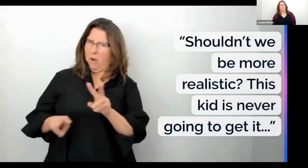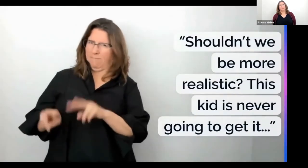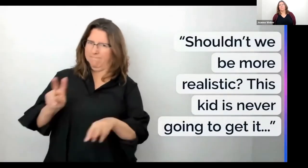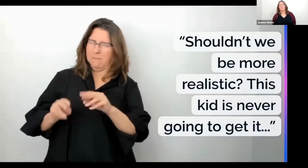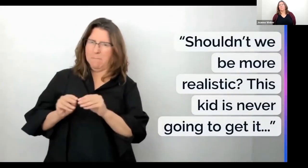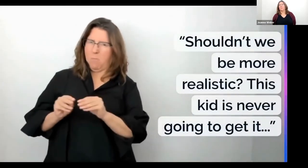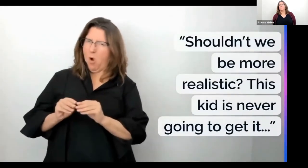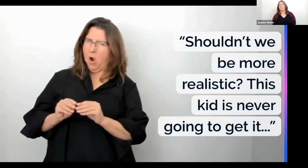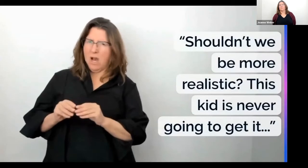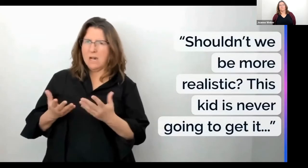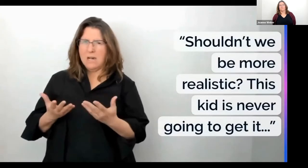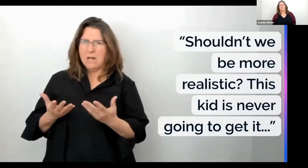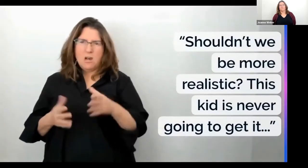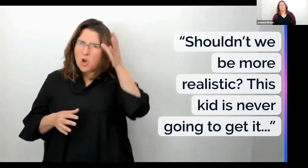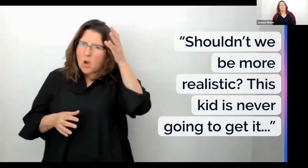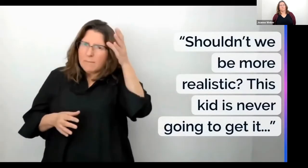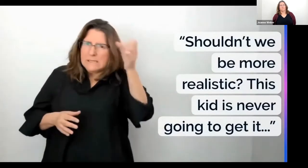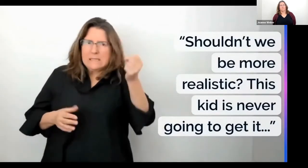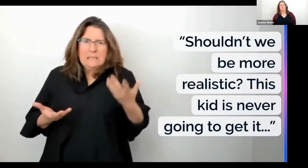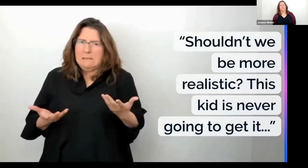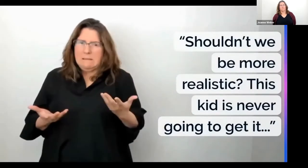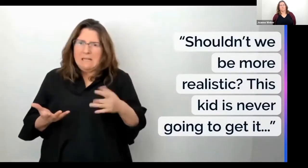Shouldn't we be more realistic about this kid?